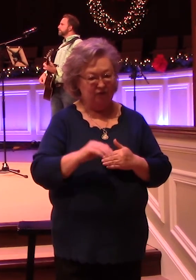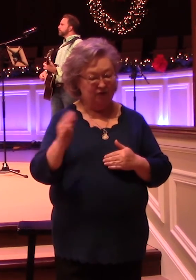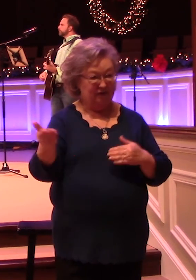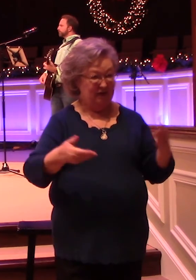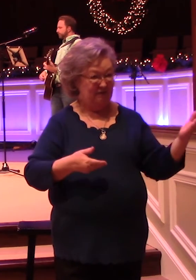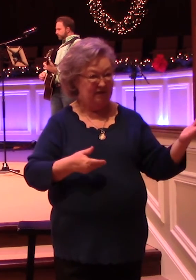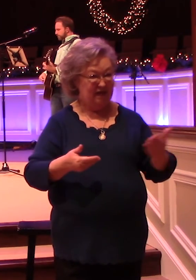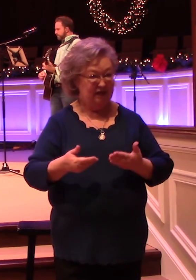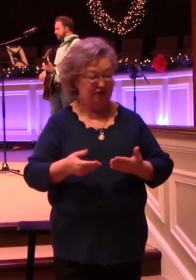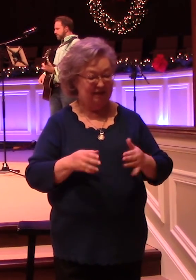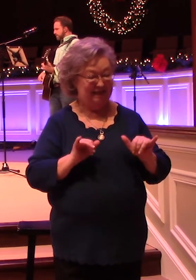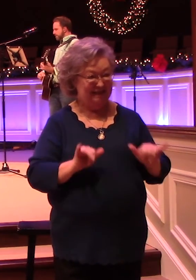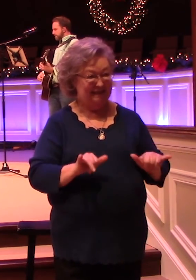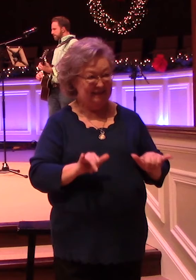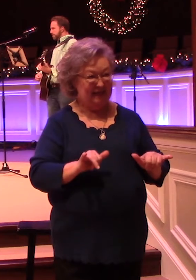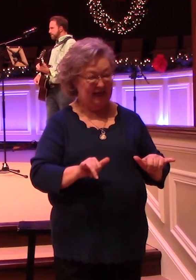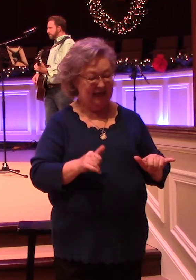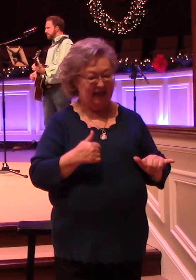But I'm wondering if you would